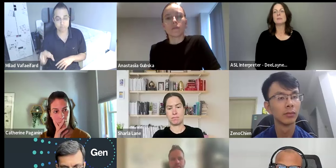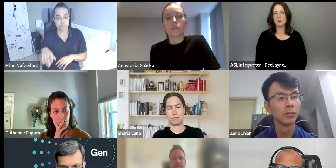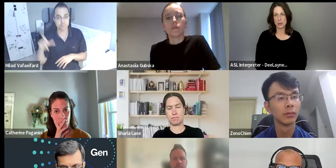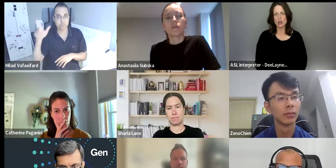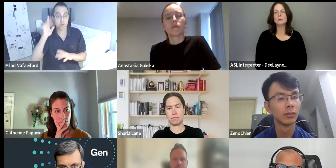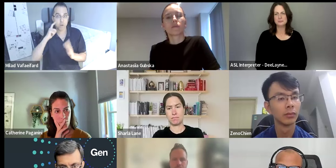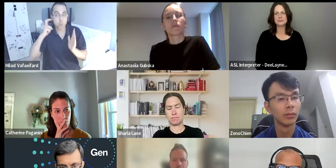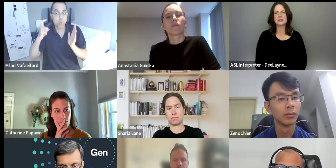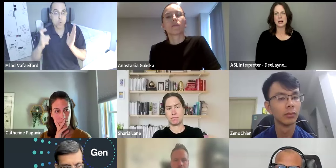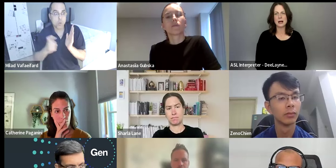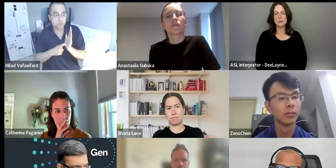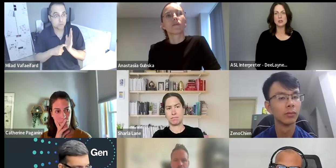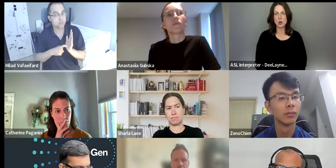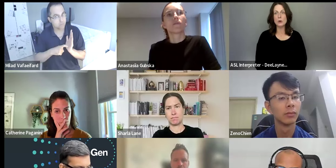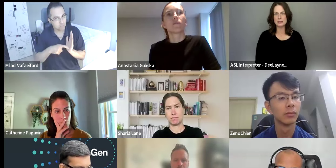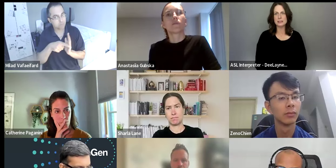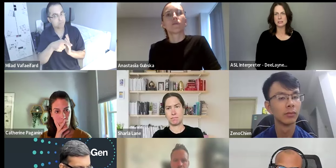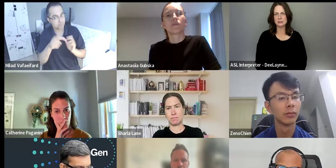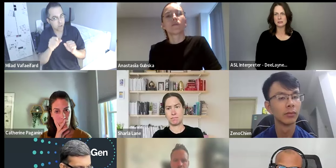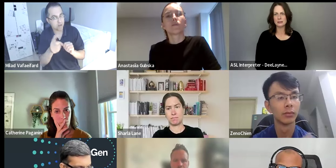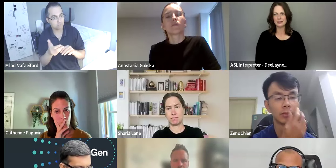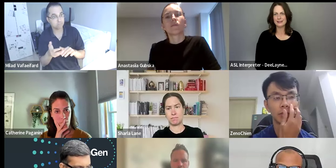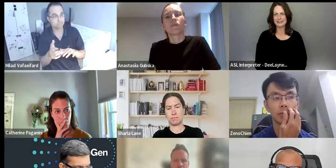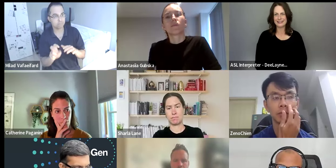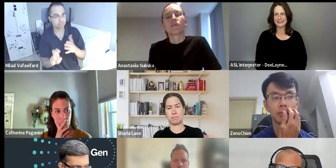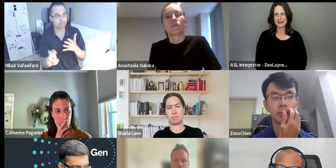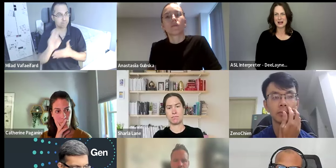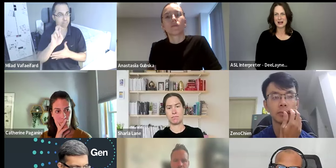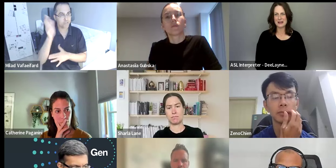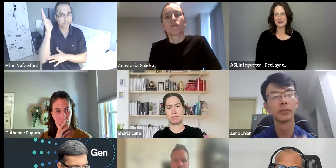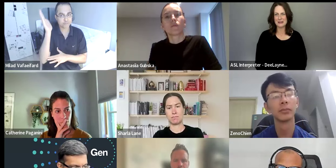My employer noticed